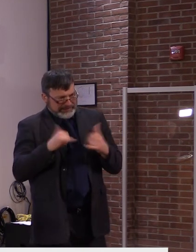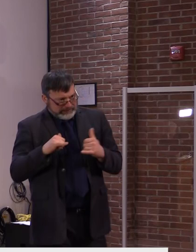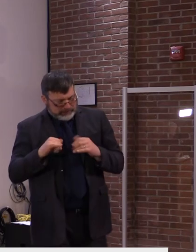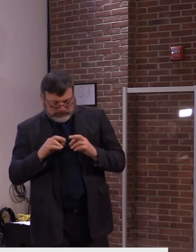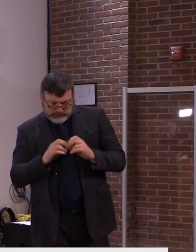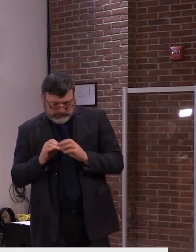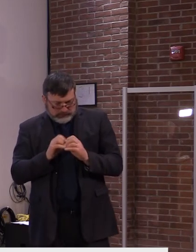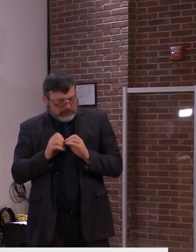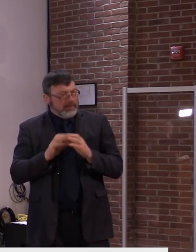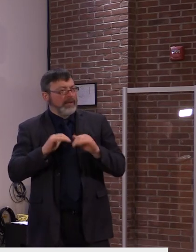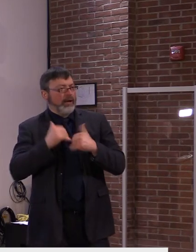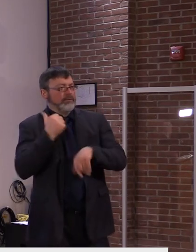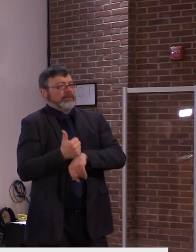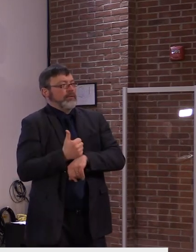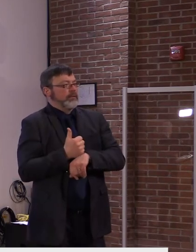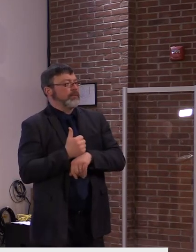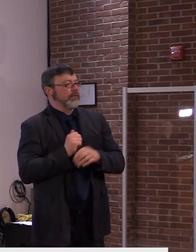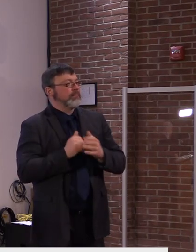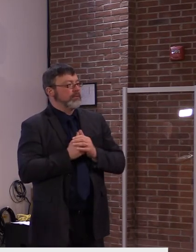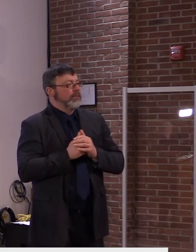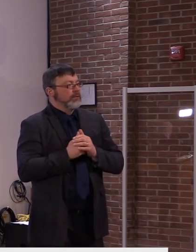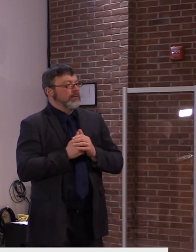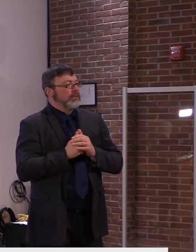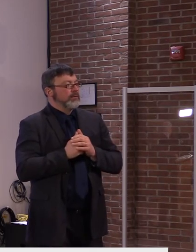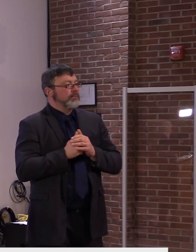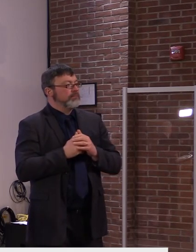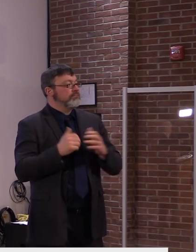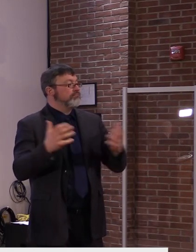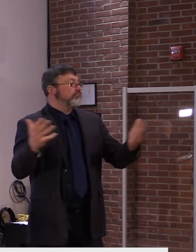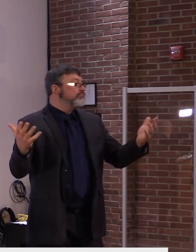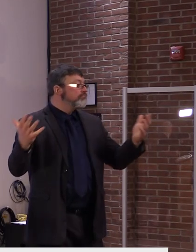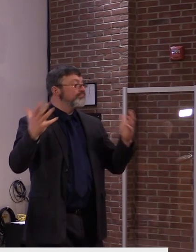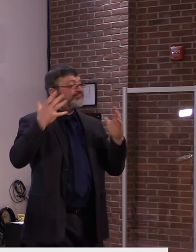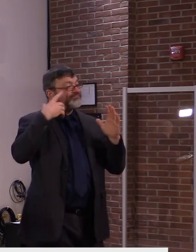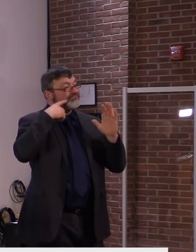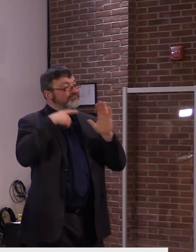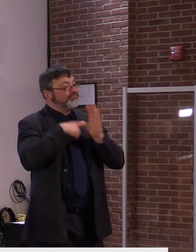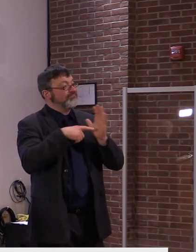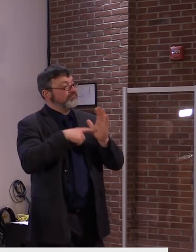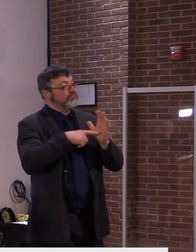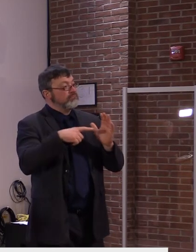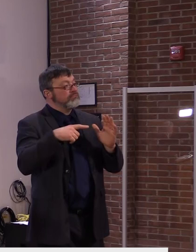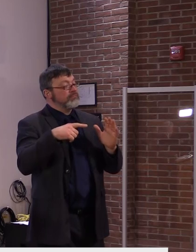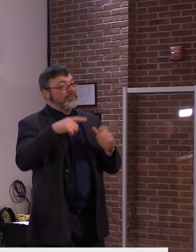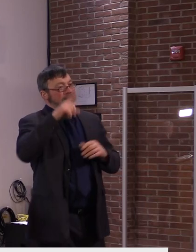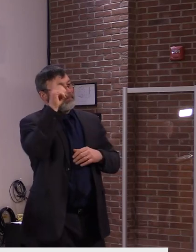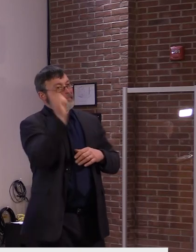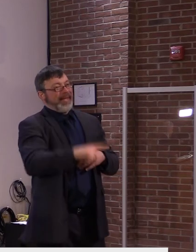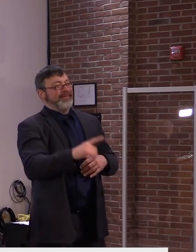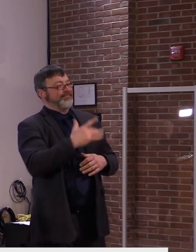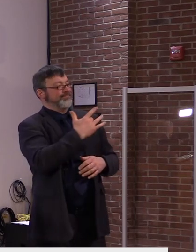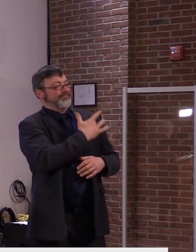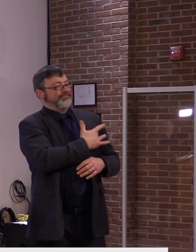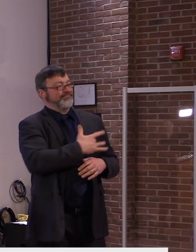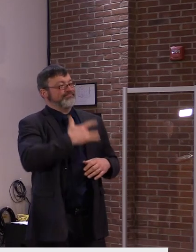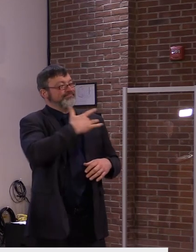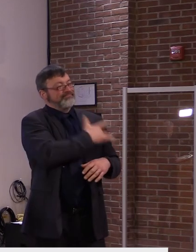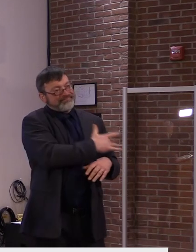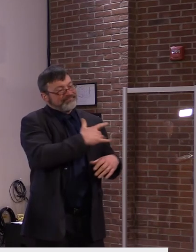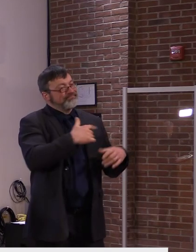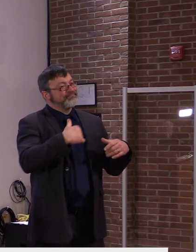an attestation. There may be some audit procedures in terms of making